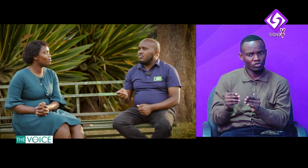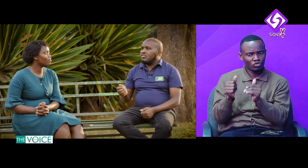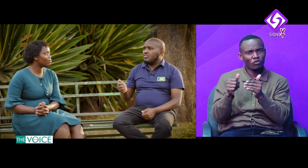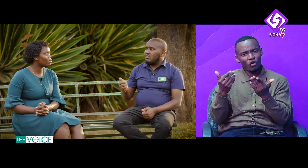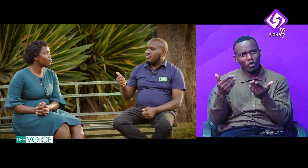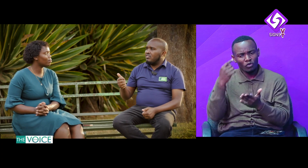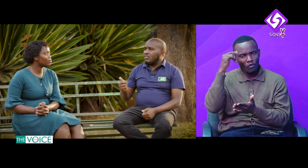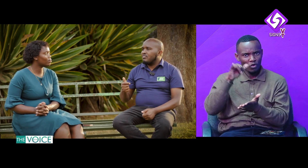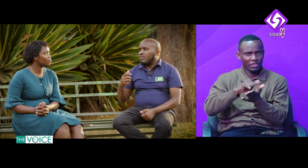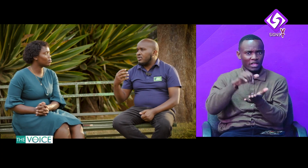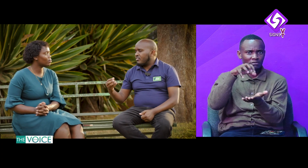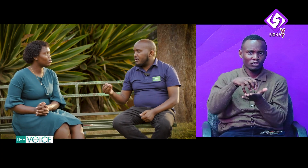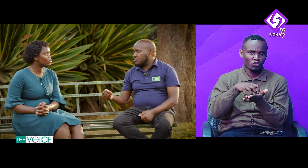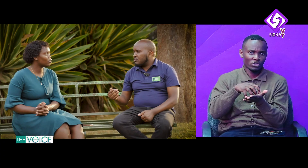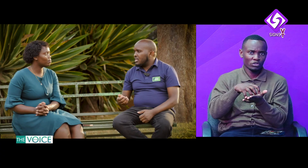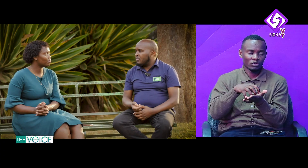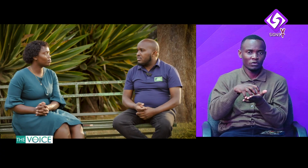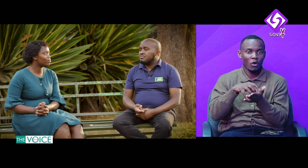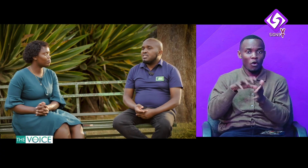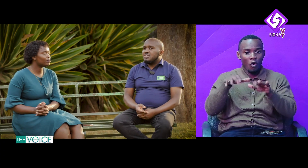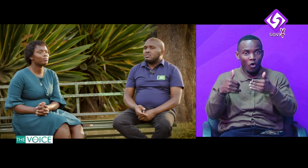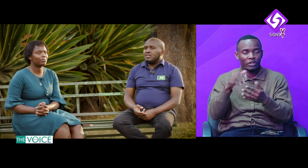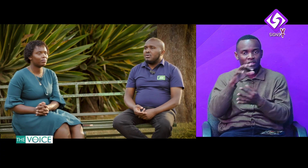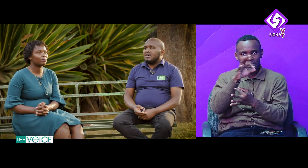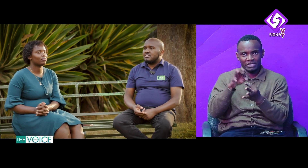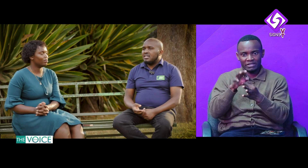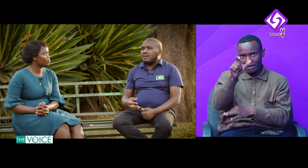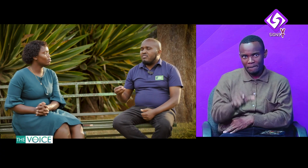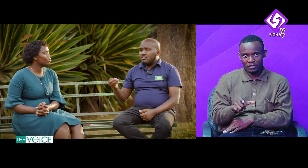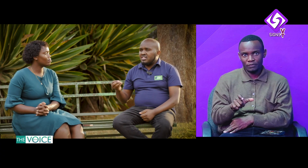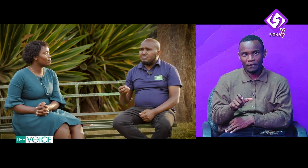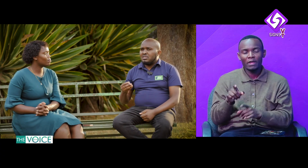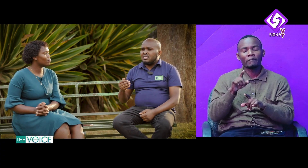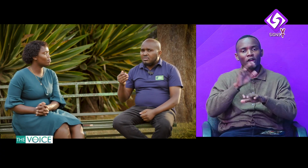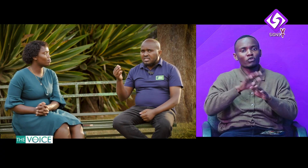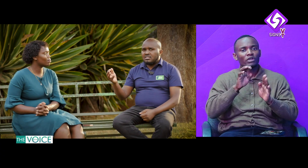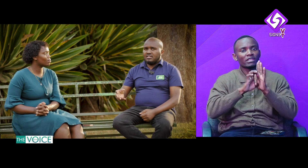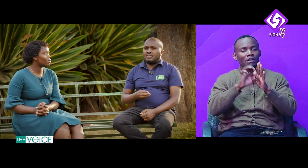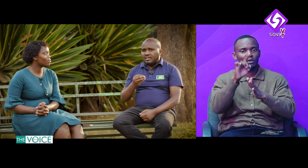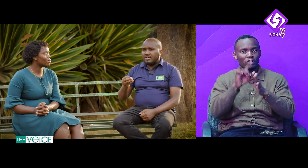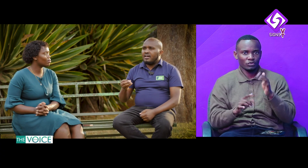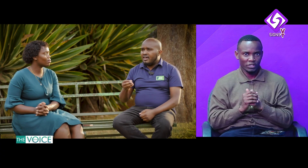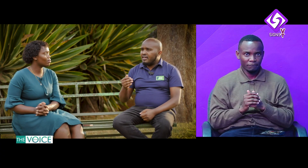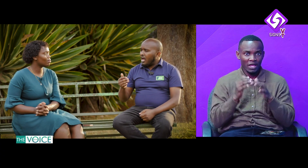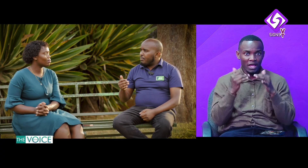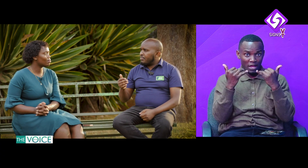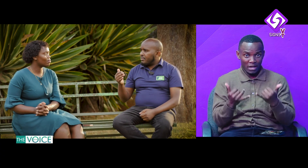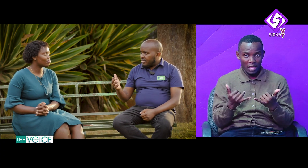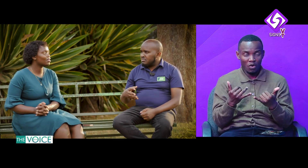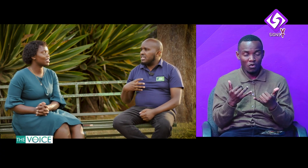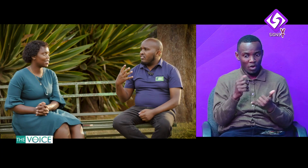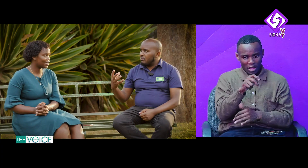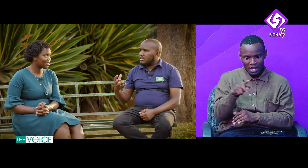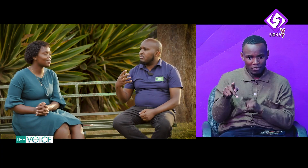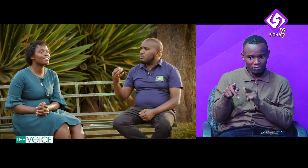situation of whatever person that we're dealing with. So now that a very good example is now that an app